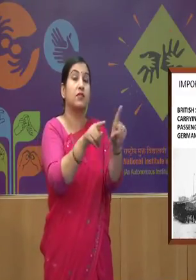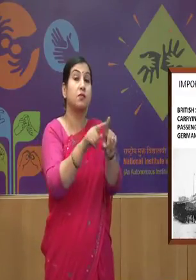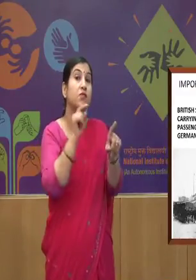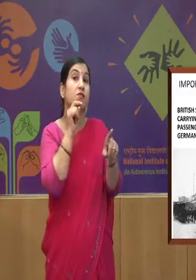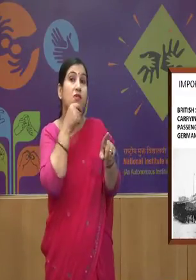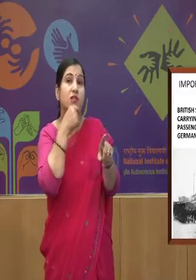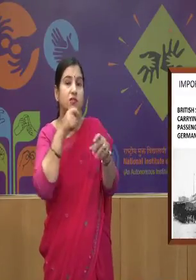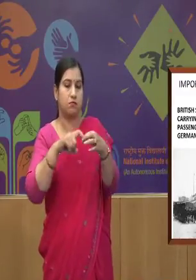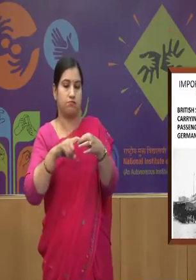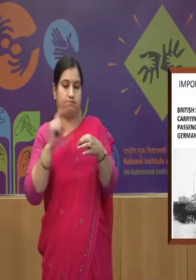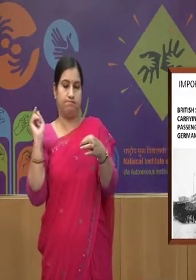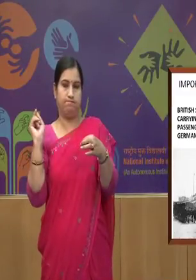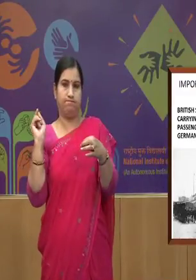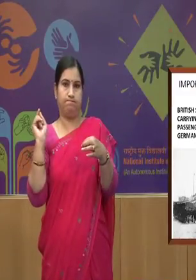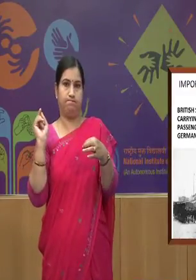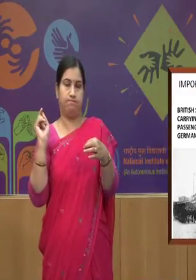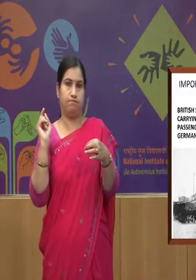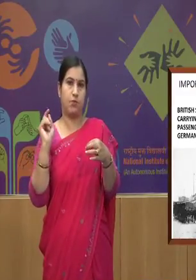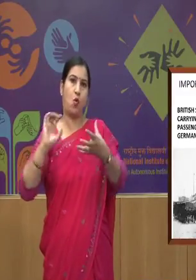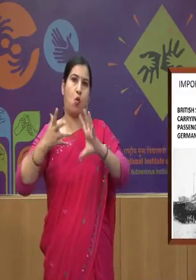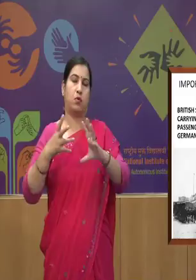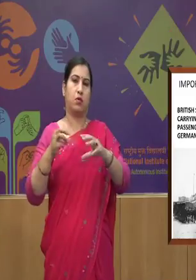War in the year 1917.